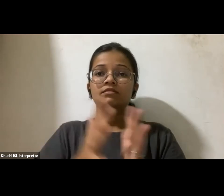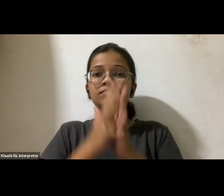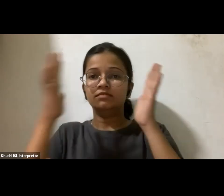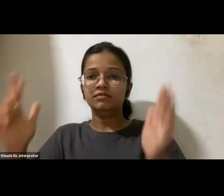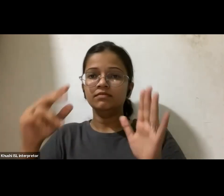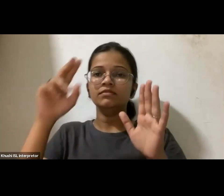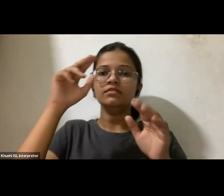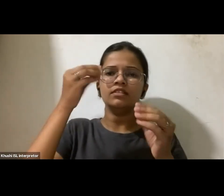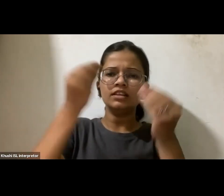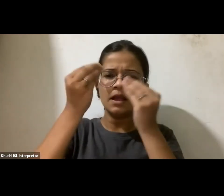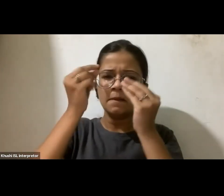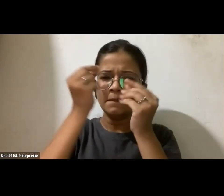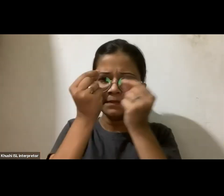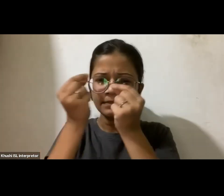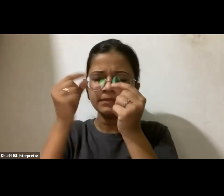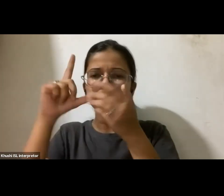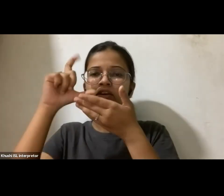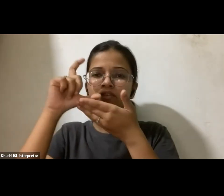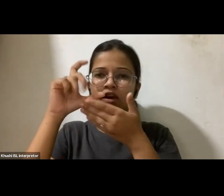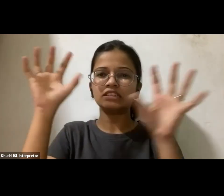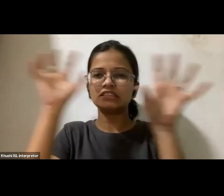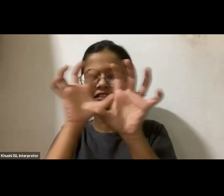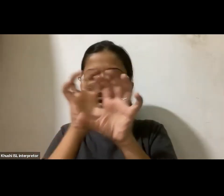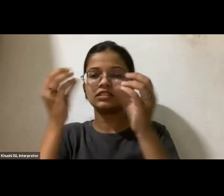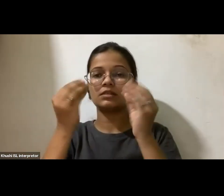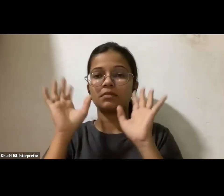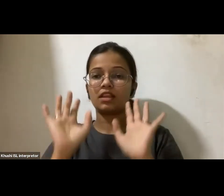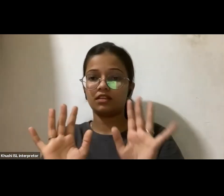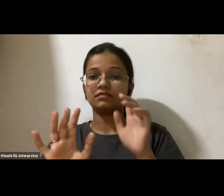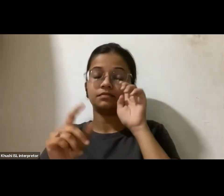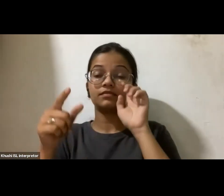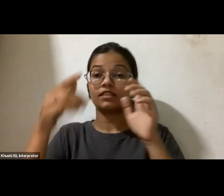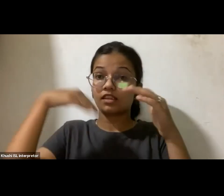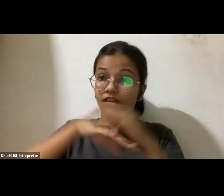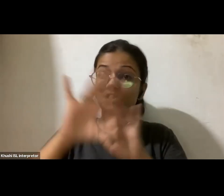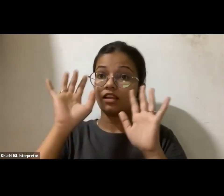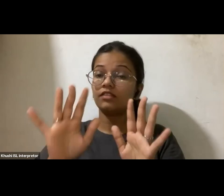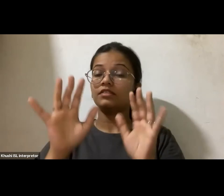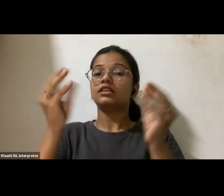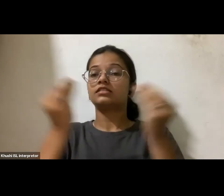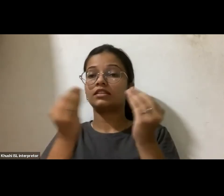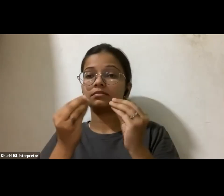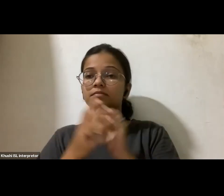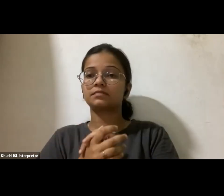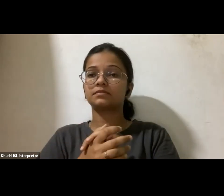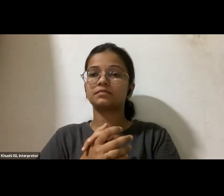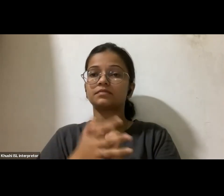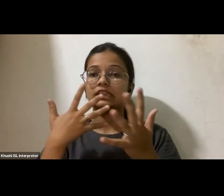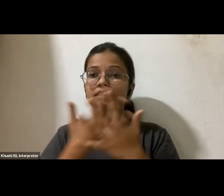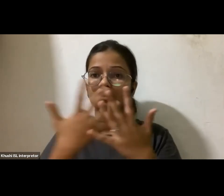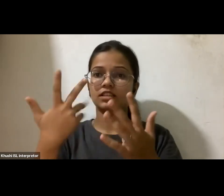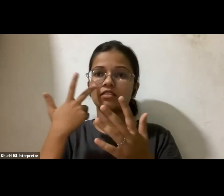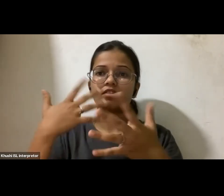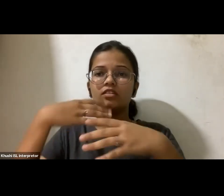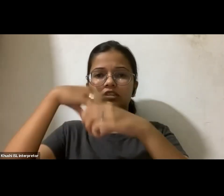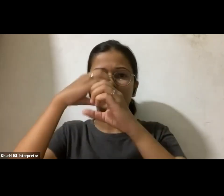details of the image would become blurry. So even in those cases, things were given sharpness,